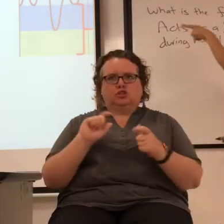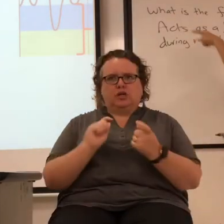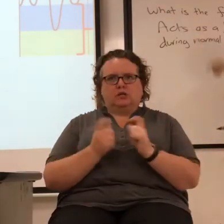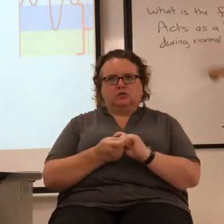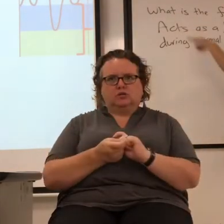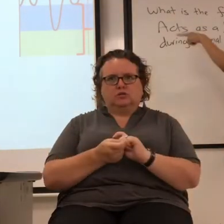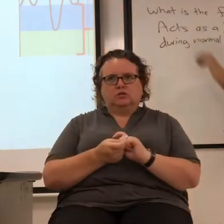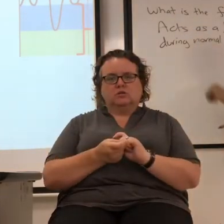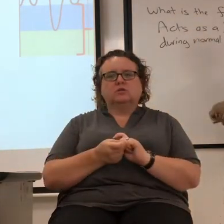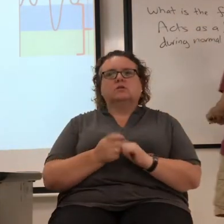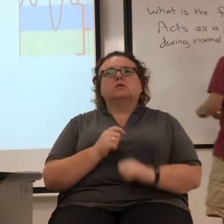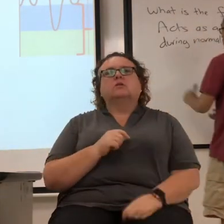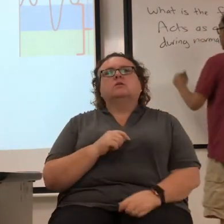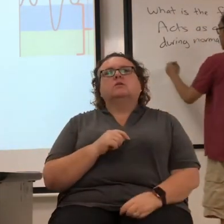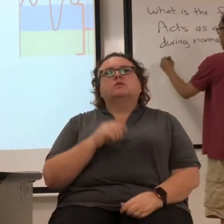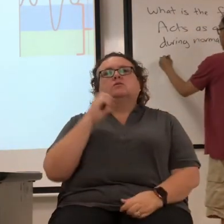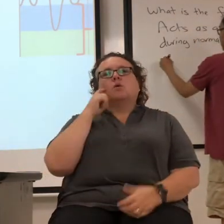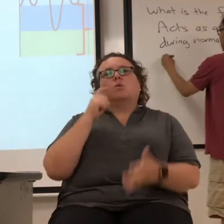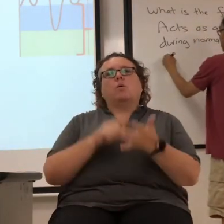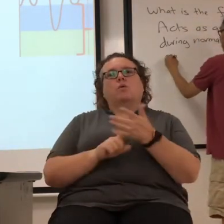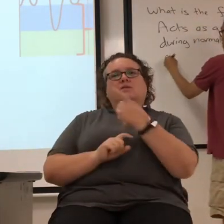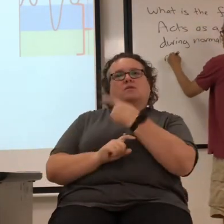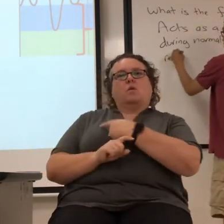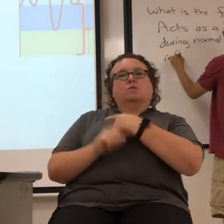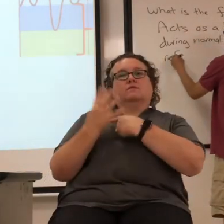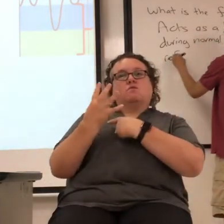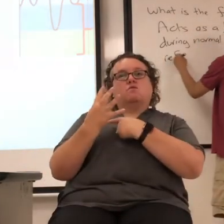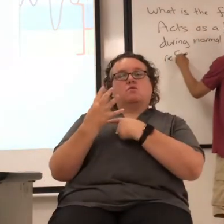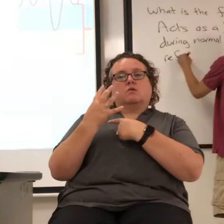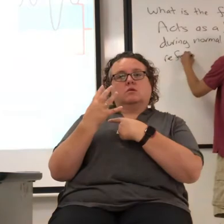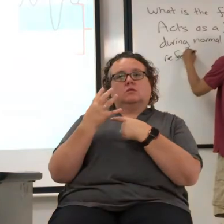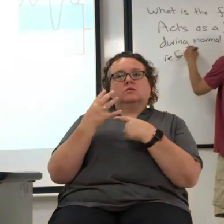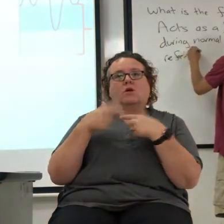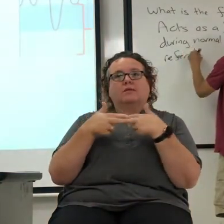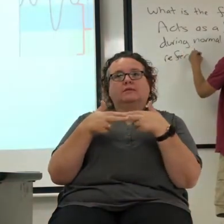Refer to this slide, know those 4 points.